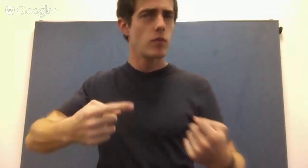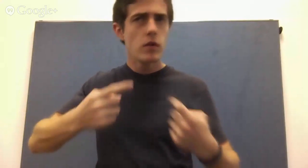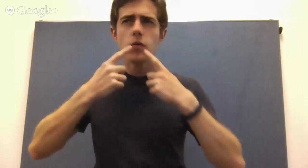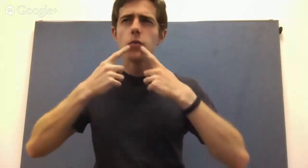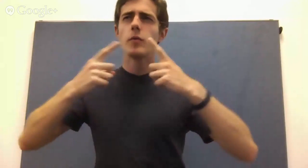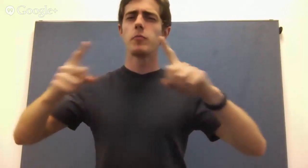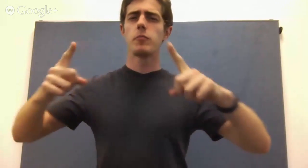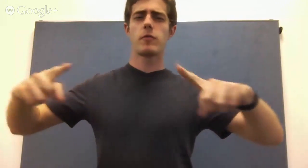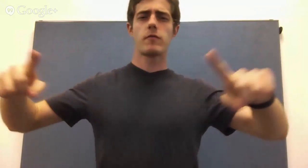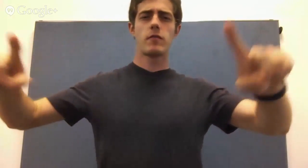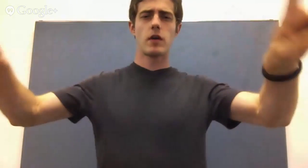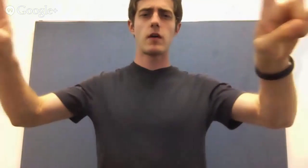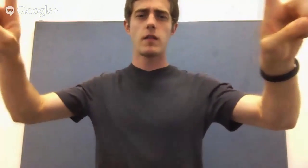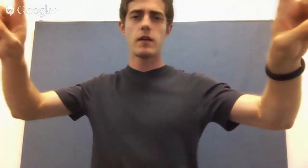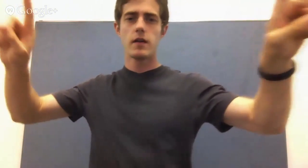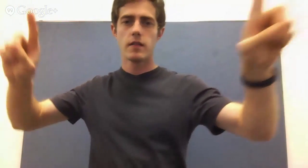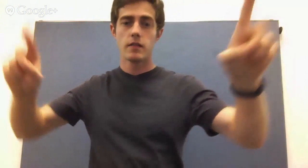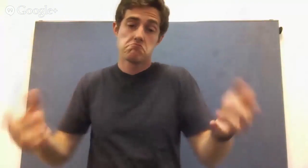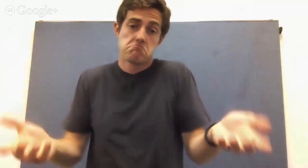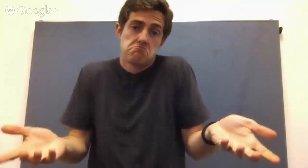truly prevail in the sequel?